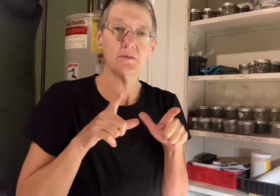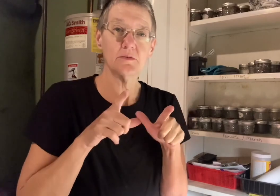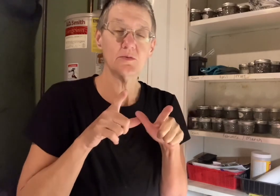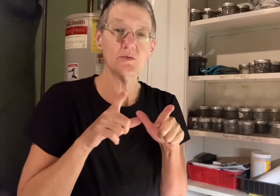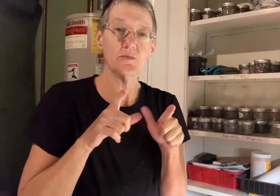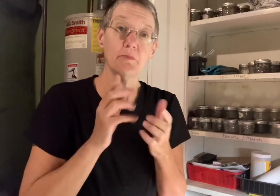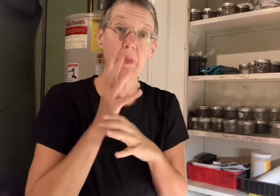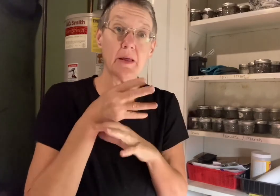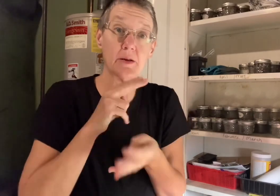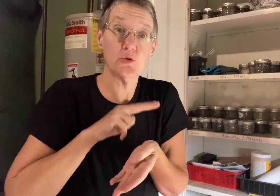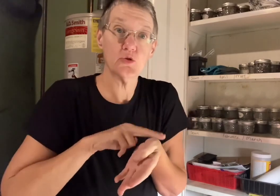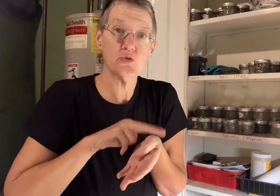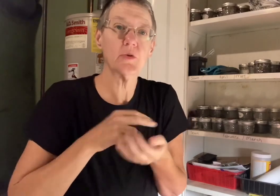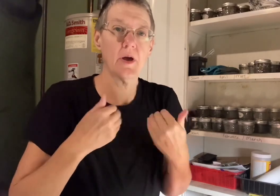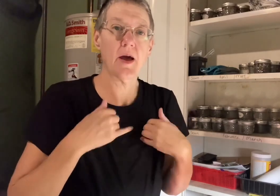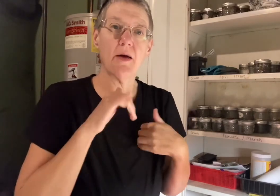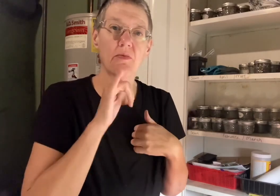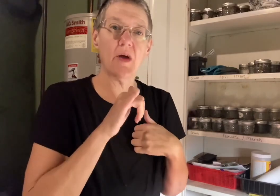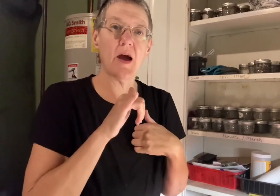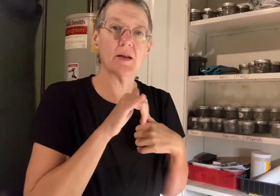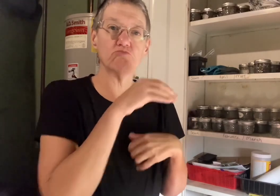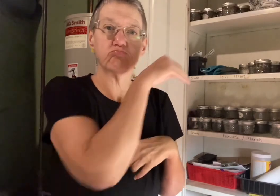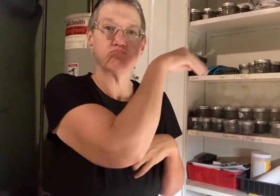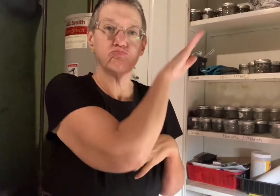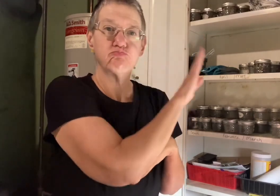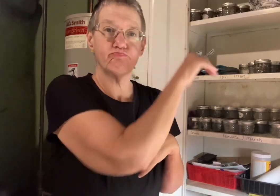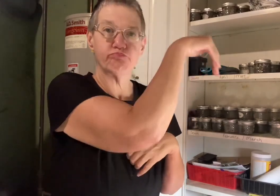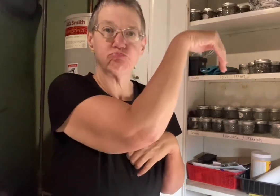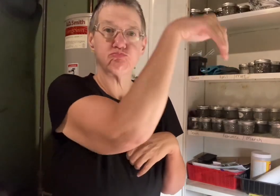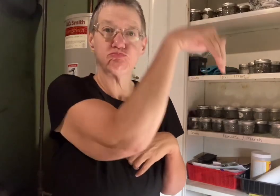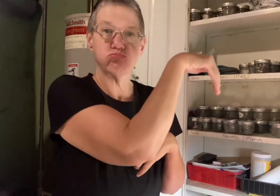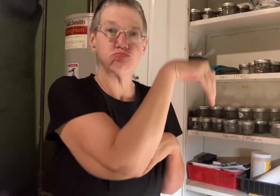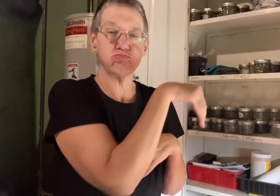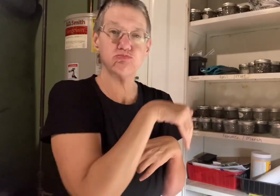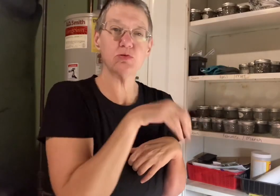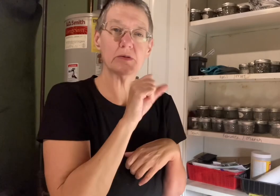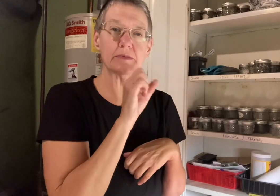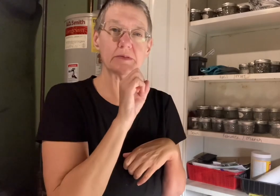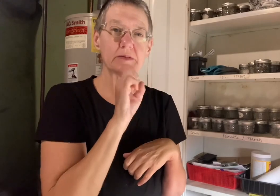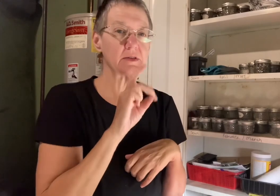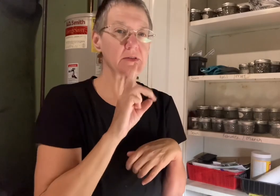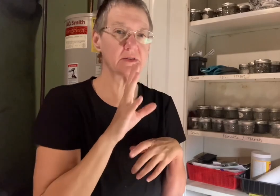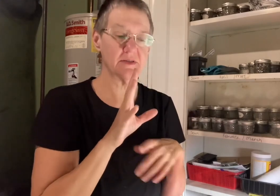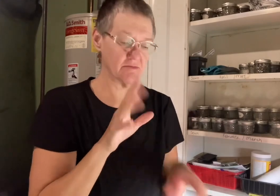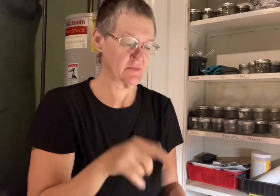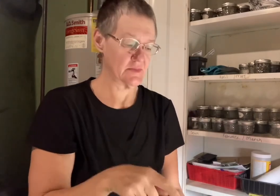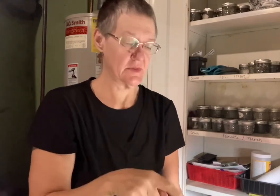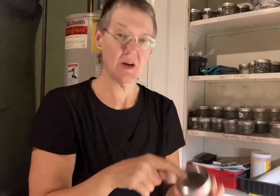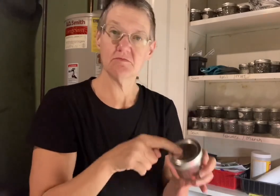That's what was carried by my local nursery. They have a huge display of those